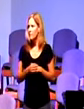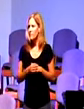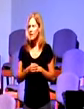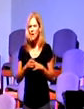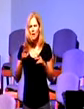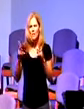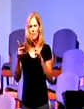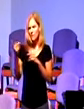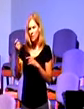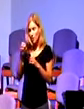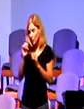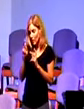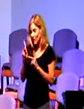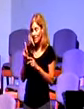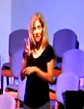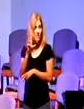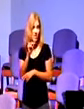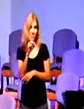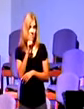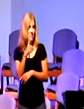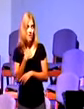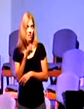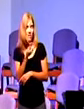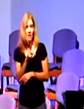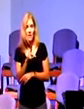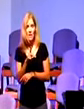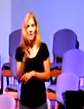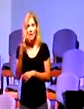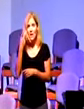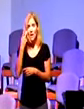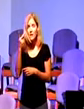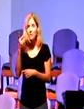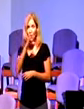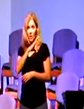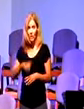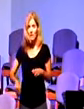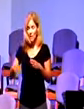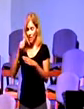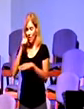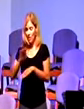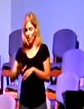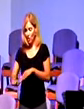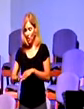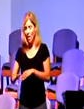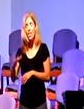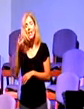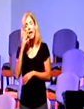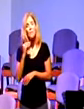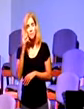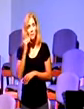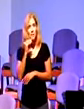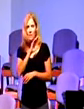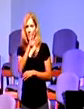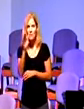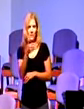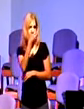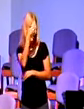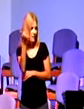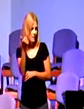People would ask me if I was okay, and I'd say, no, I'm not okay. I saw Christ in that little girl. And that was an experience that I will never